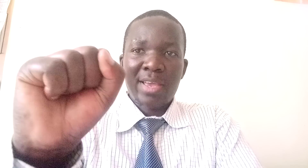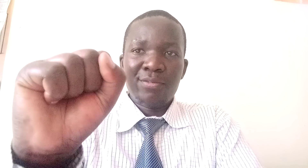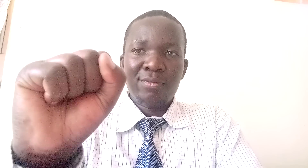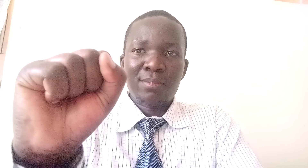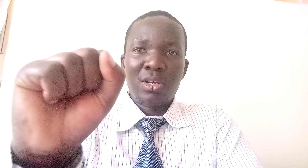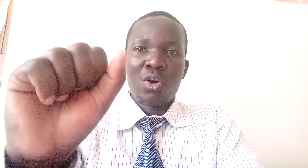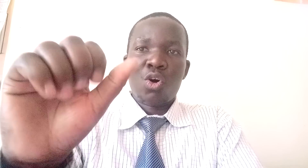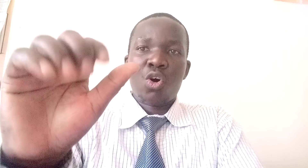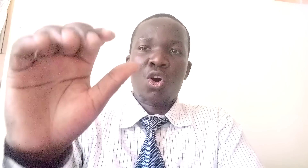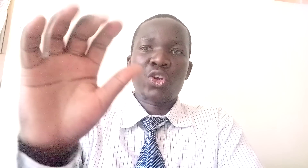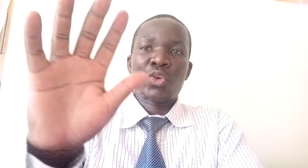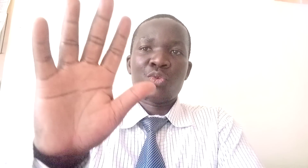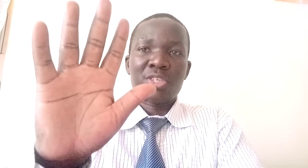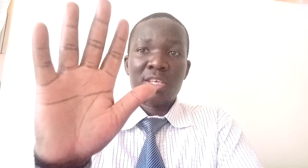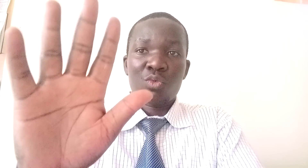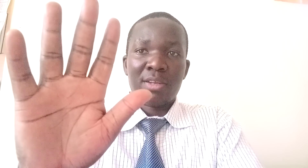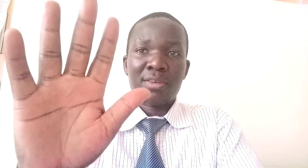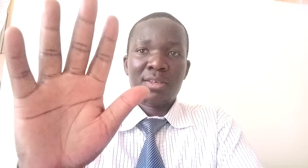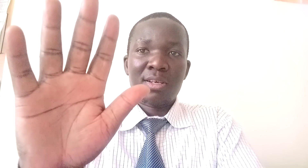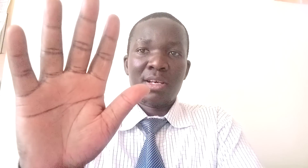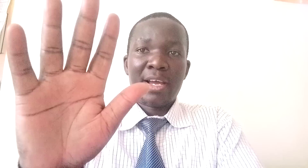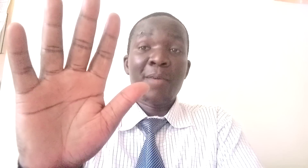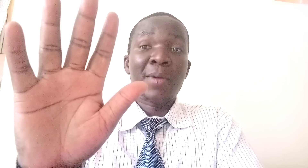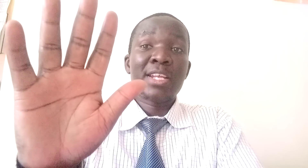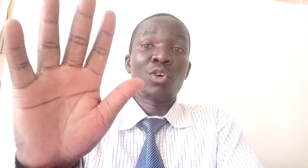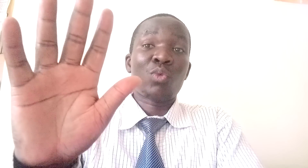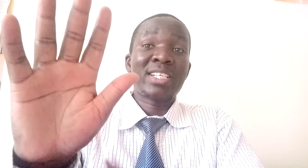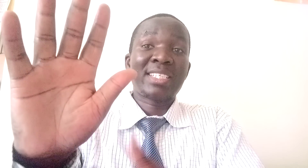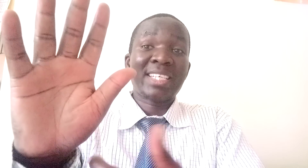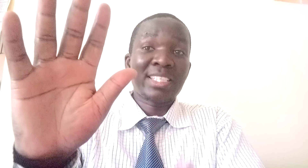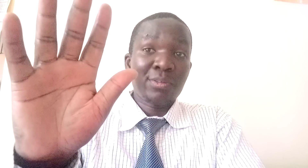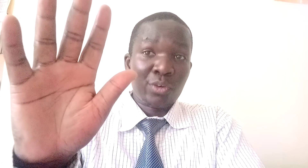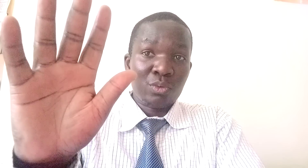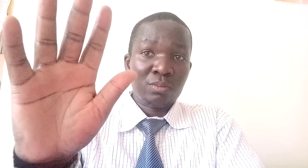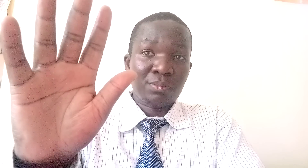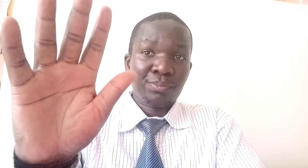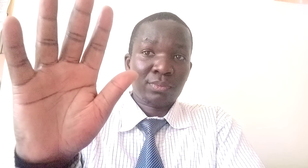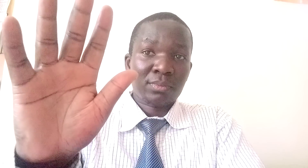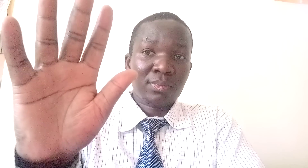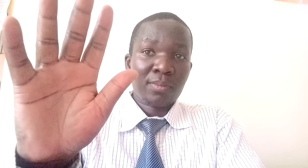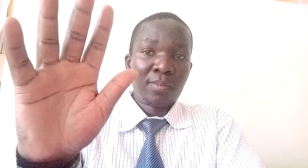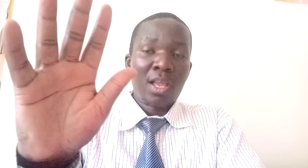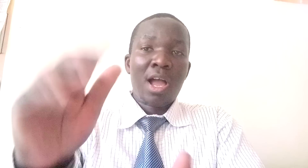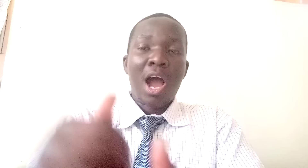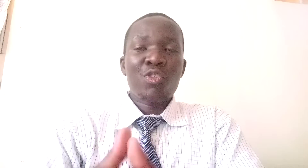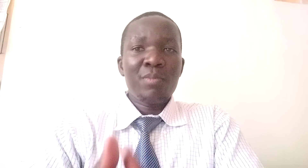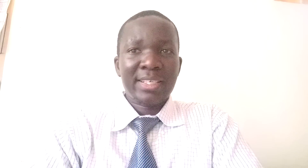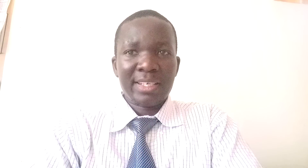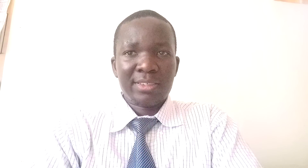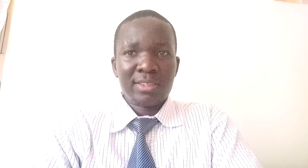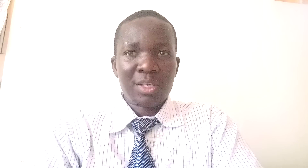5 or you use this one, depending on what is easy for you. How do you make 6?